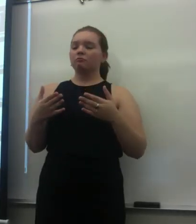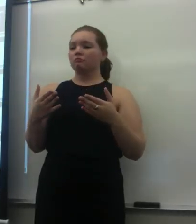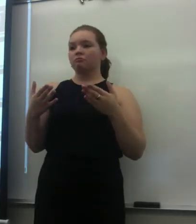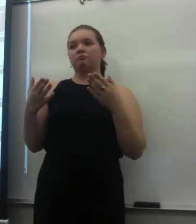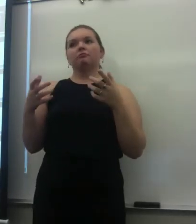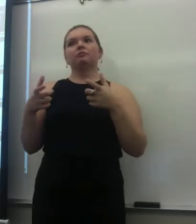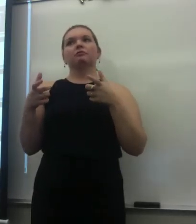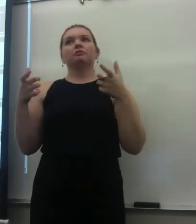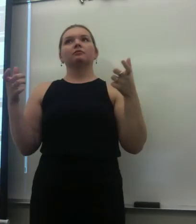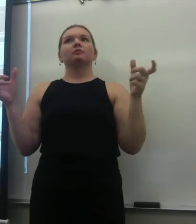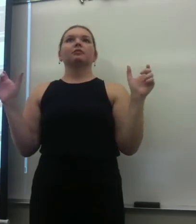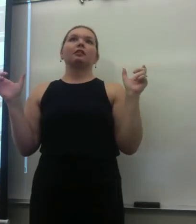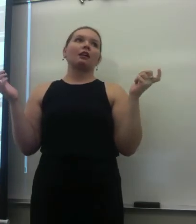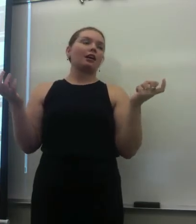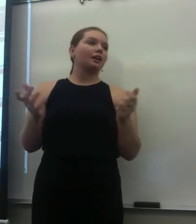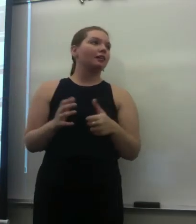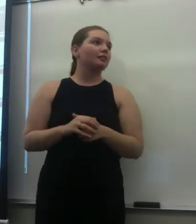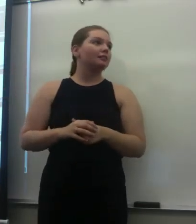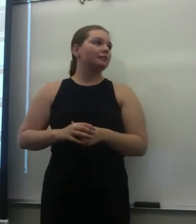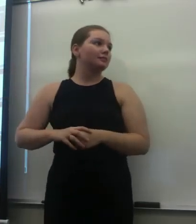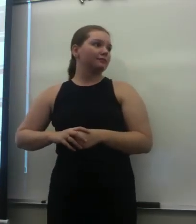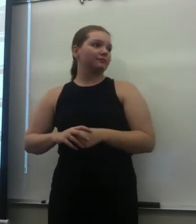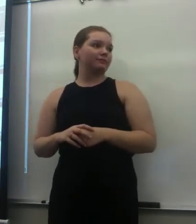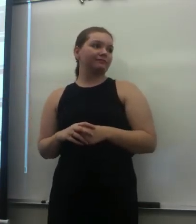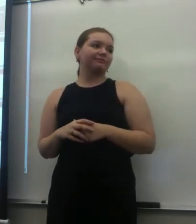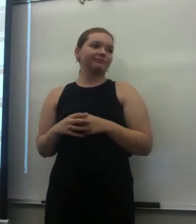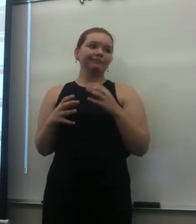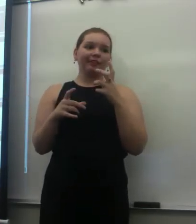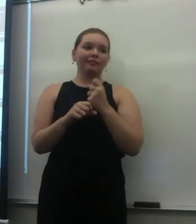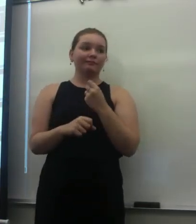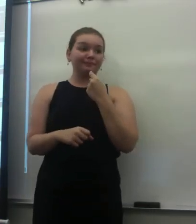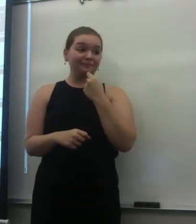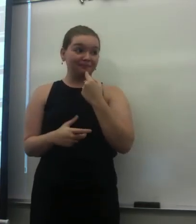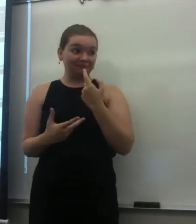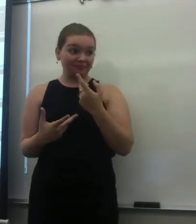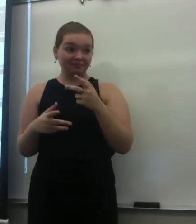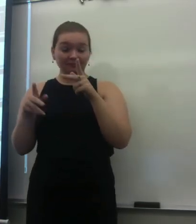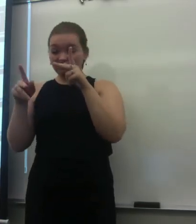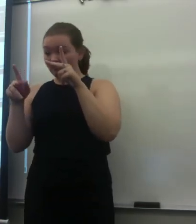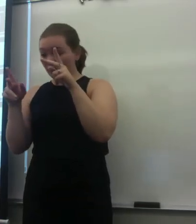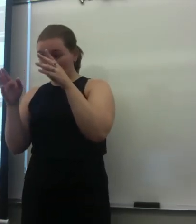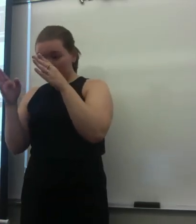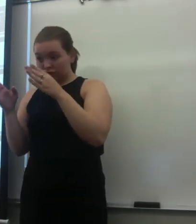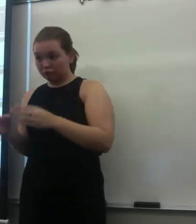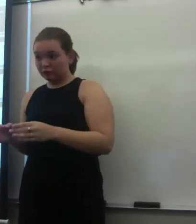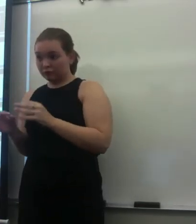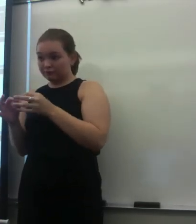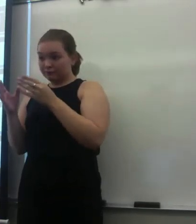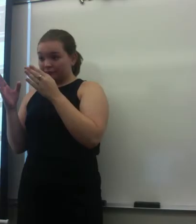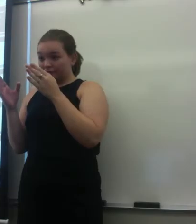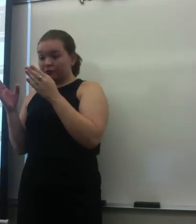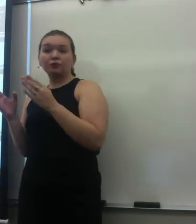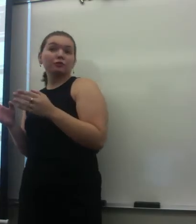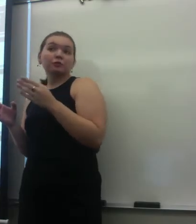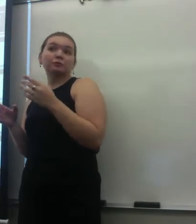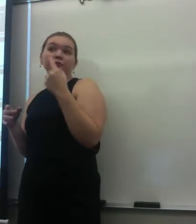itself. But it was basically saying the person who interprets in the interrogation room cannot